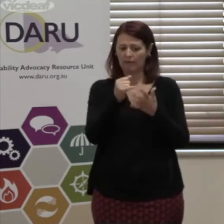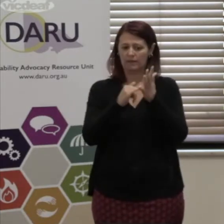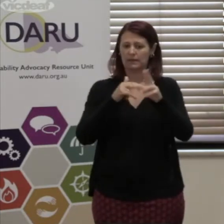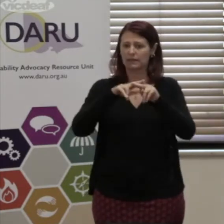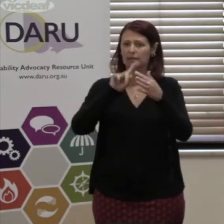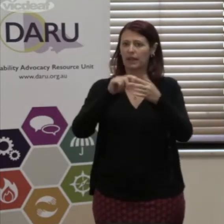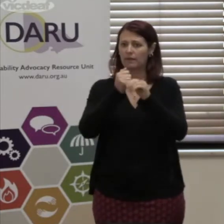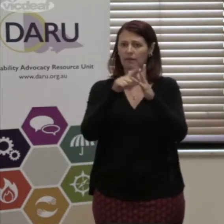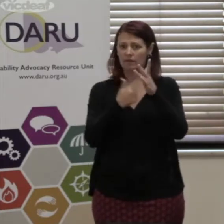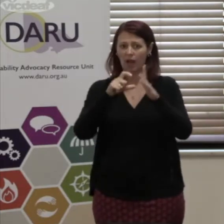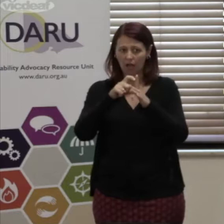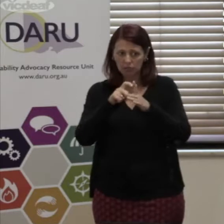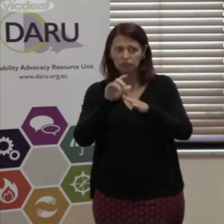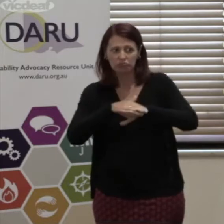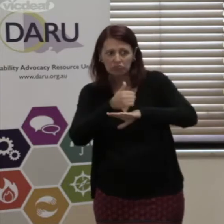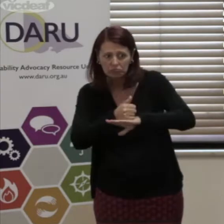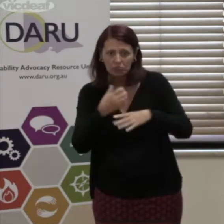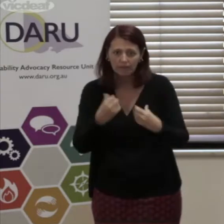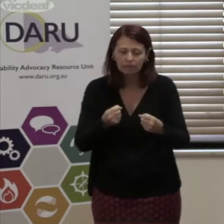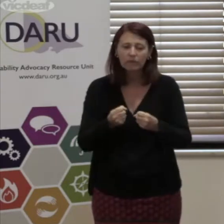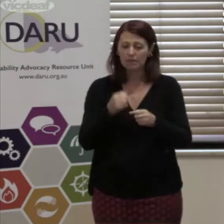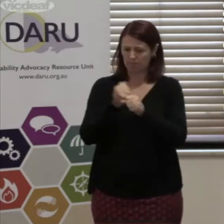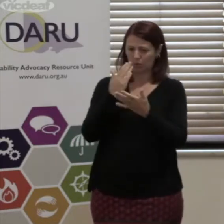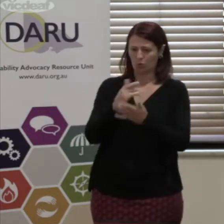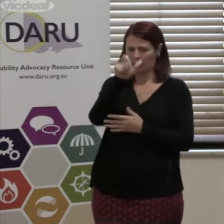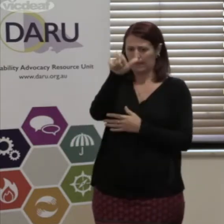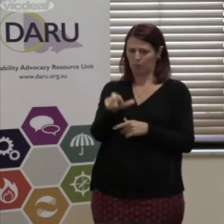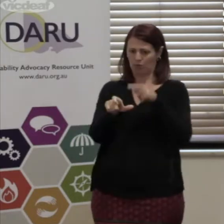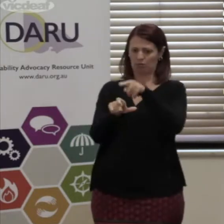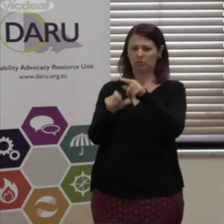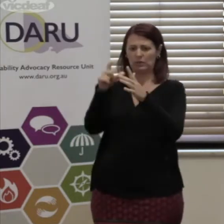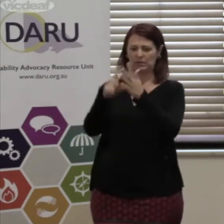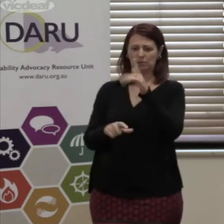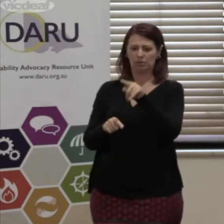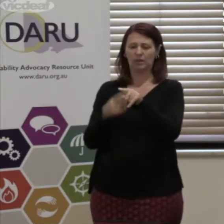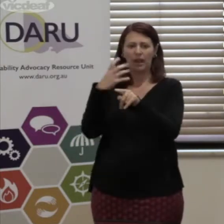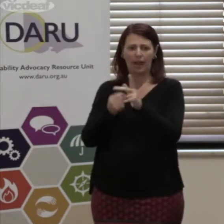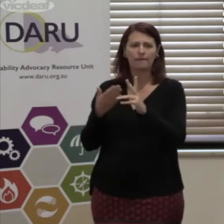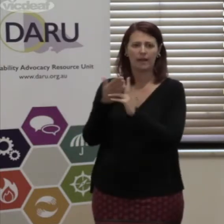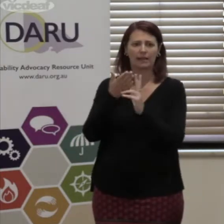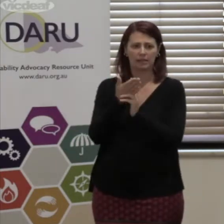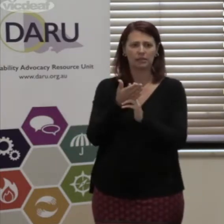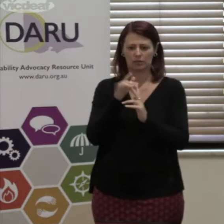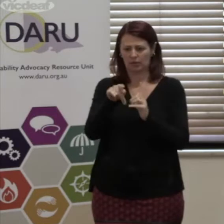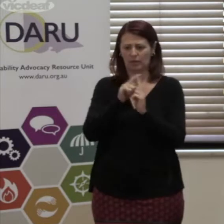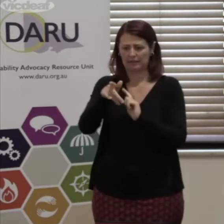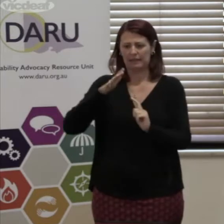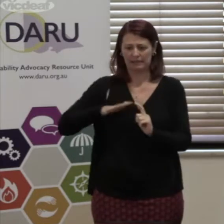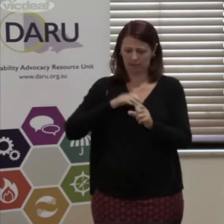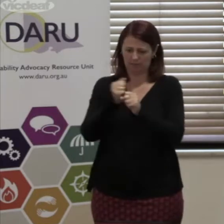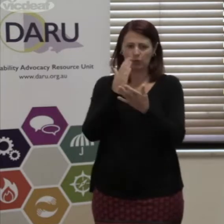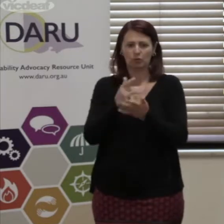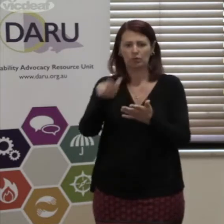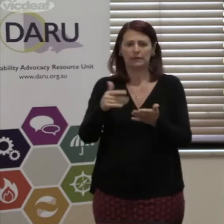in place, and to make sure that the person has access to the things that they need to be safe.